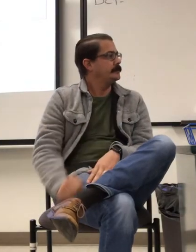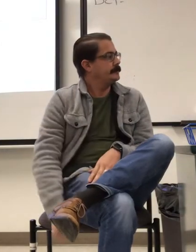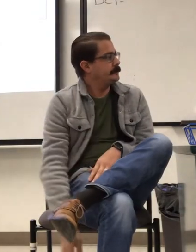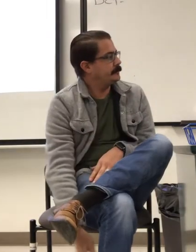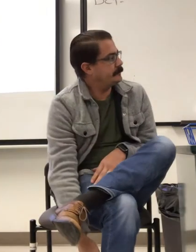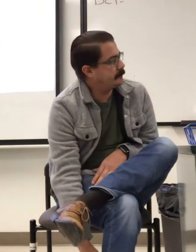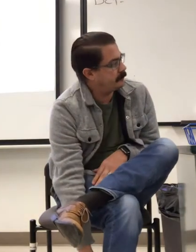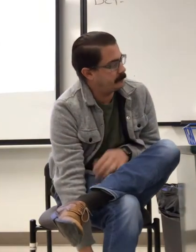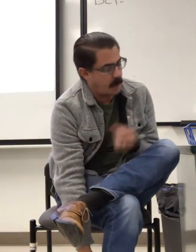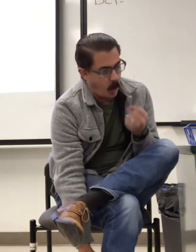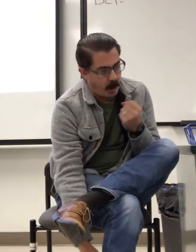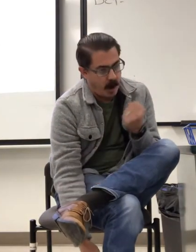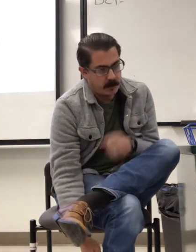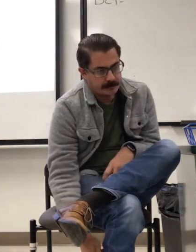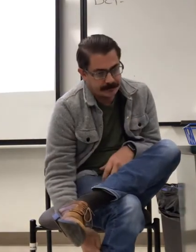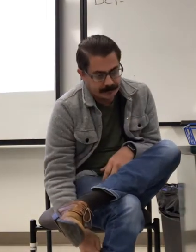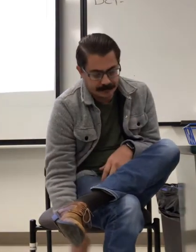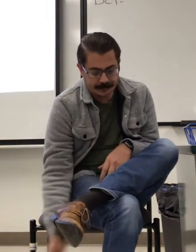Hold on a second.